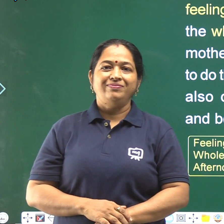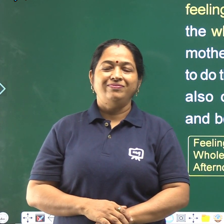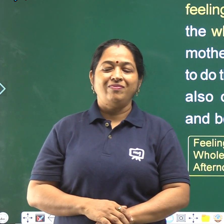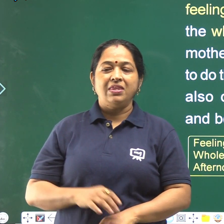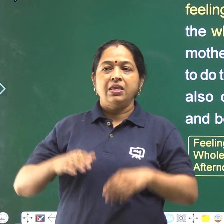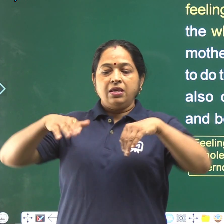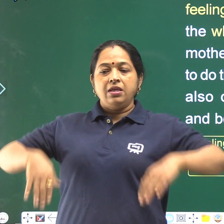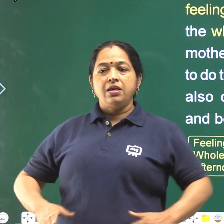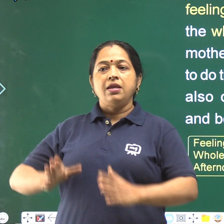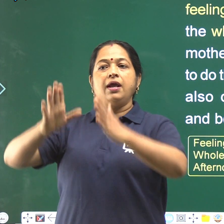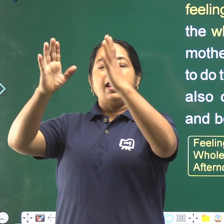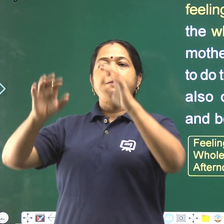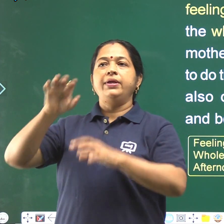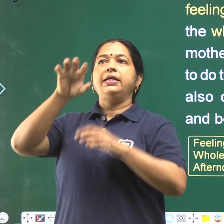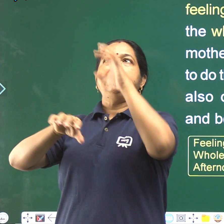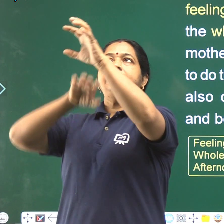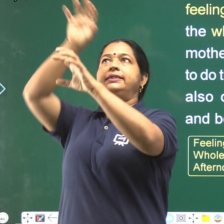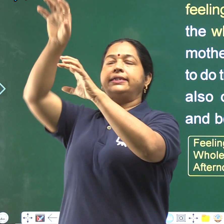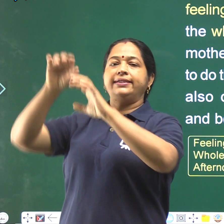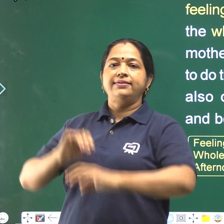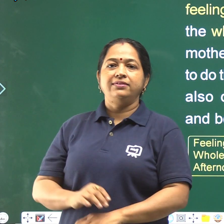Climbing trees